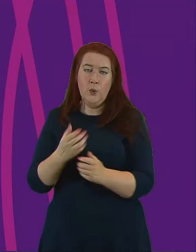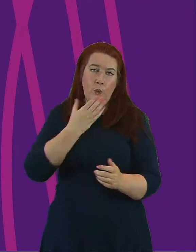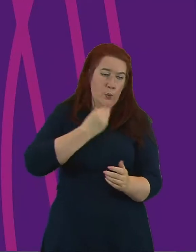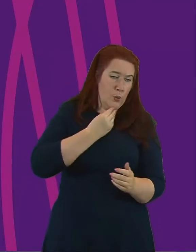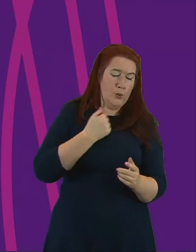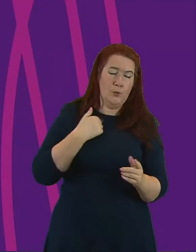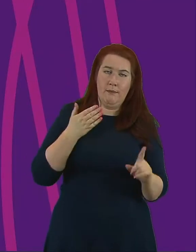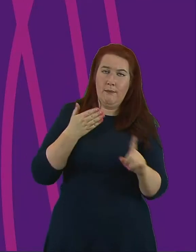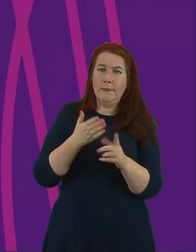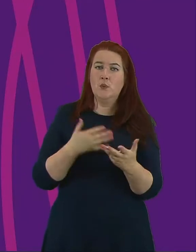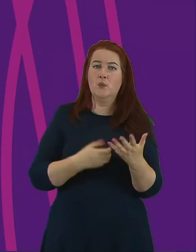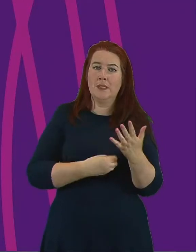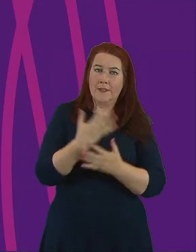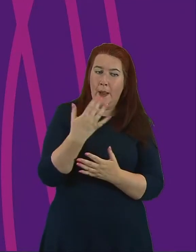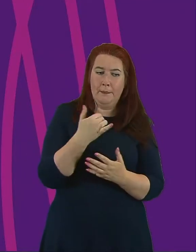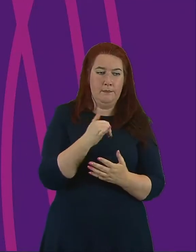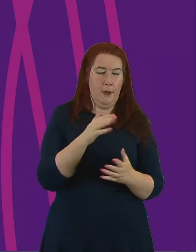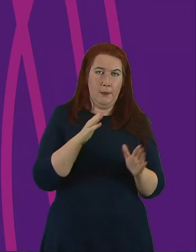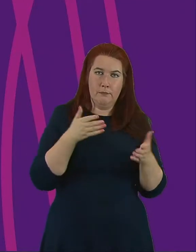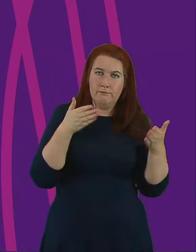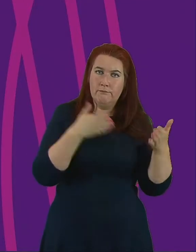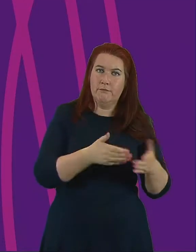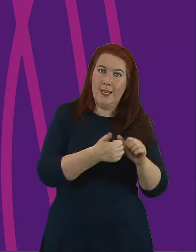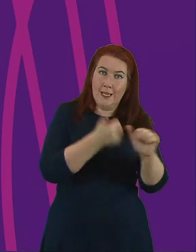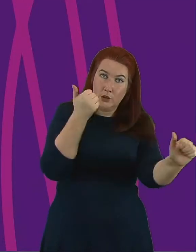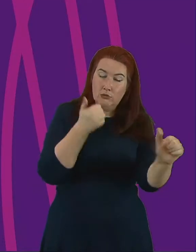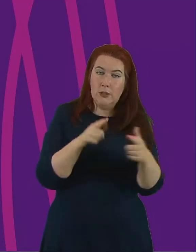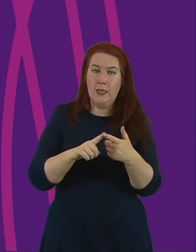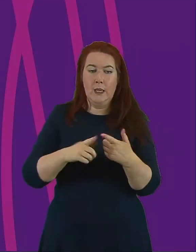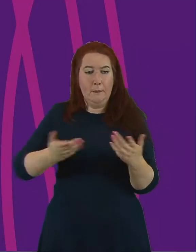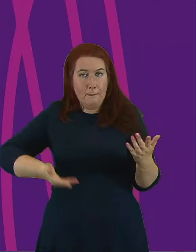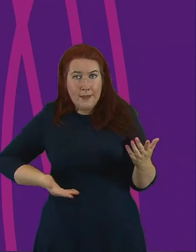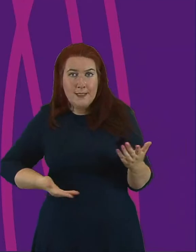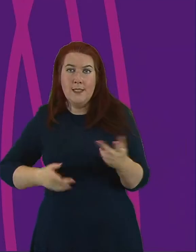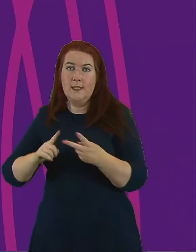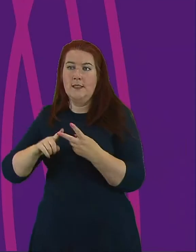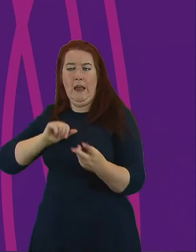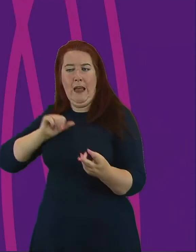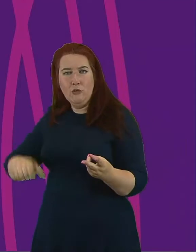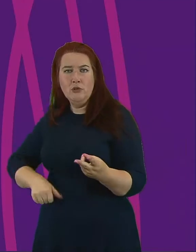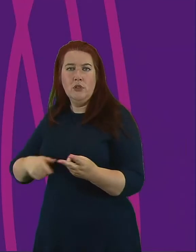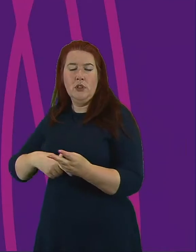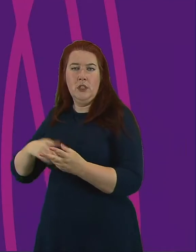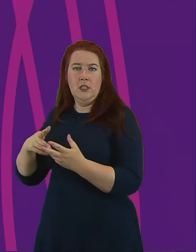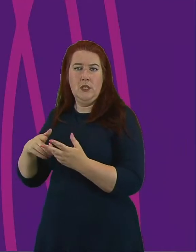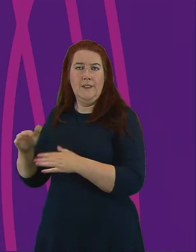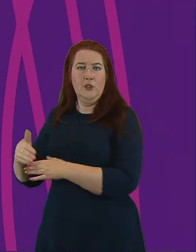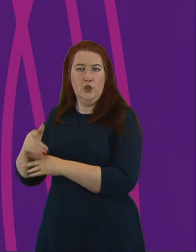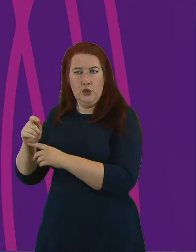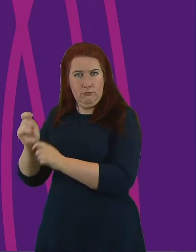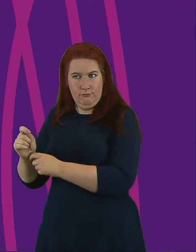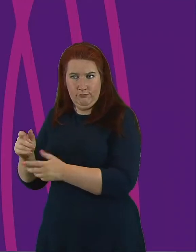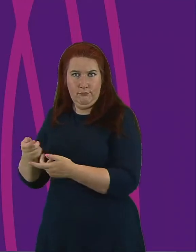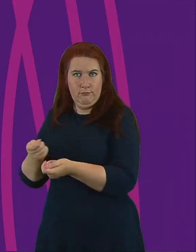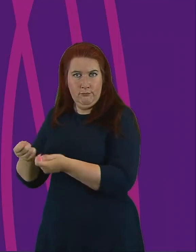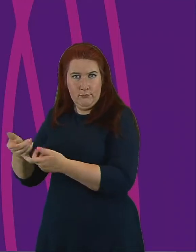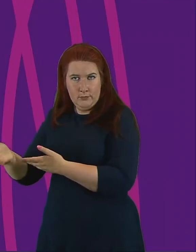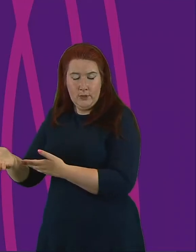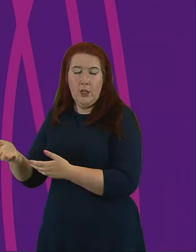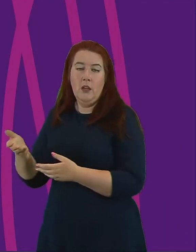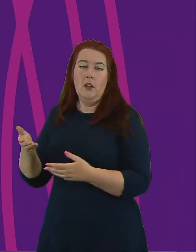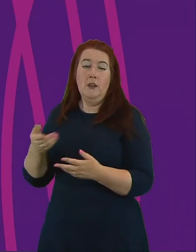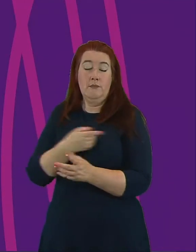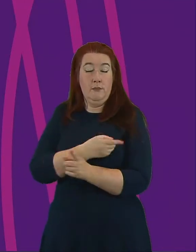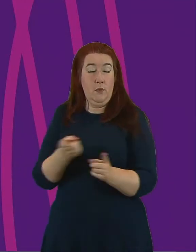either industry, business, agriculture, fisheries. And in these circumstances, that's a